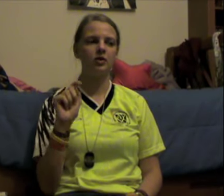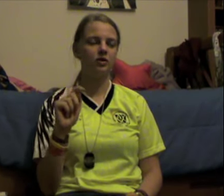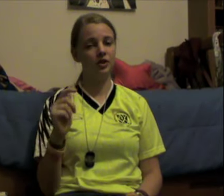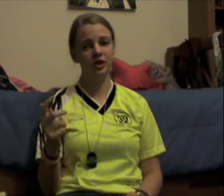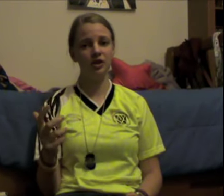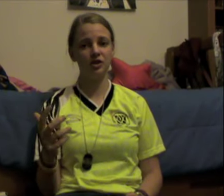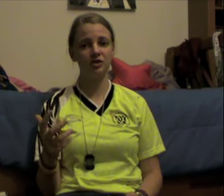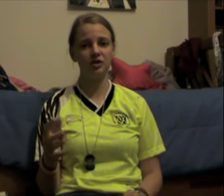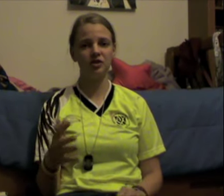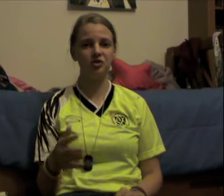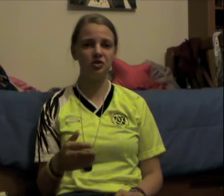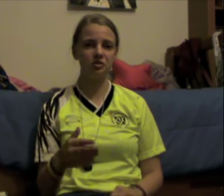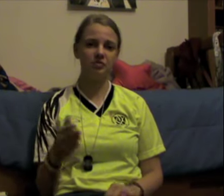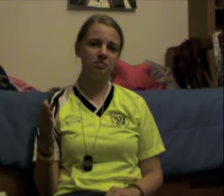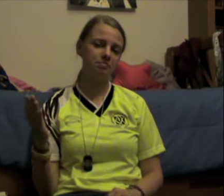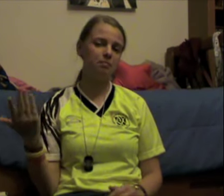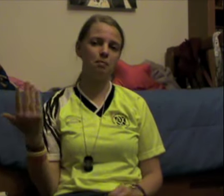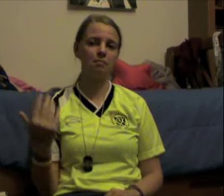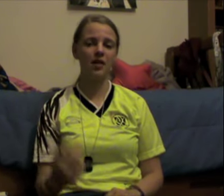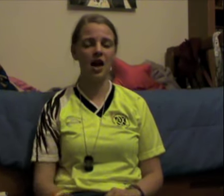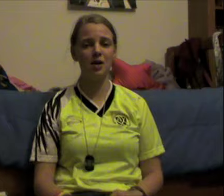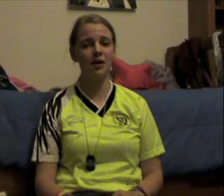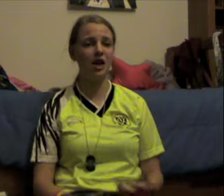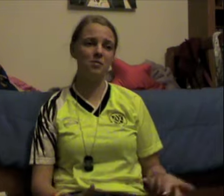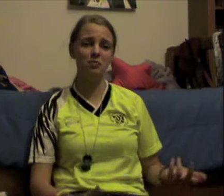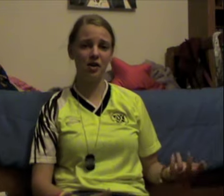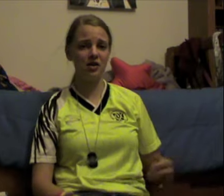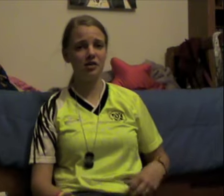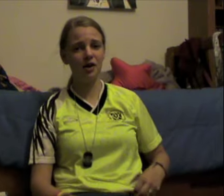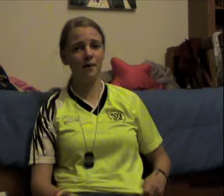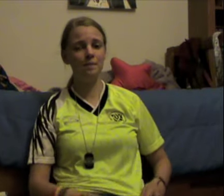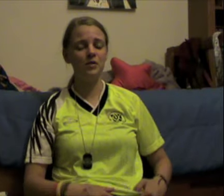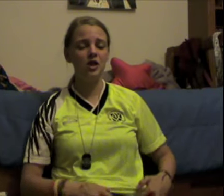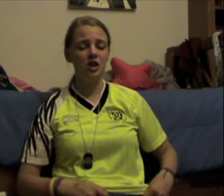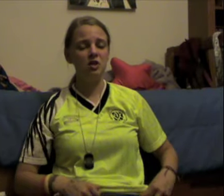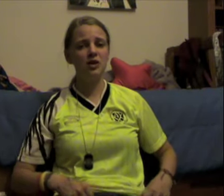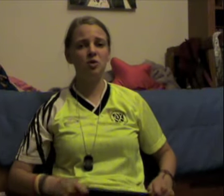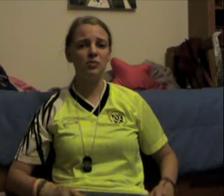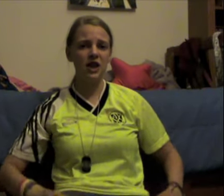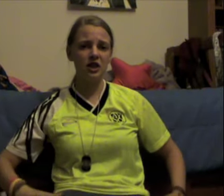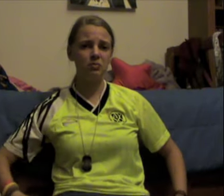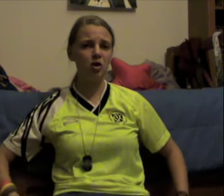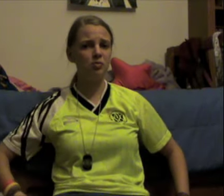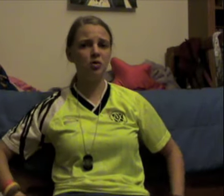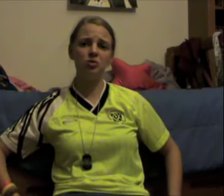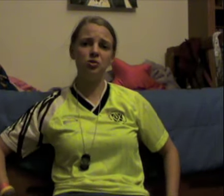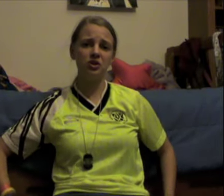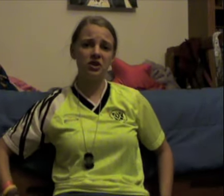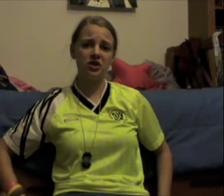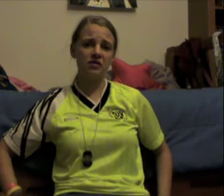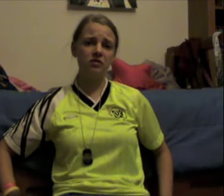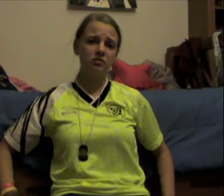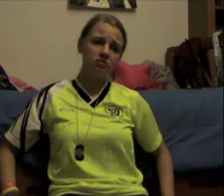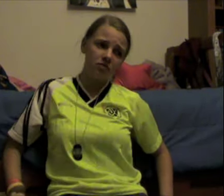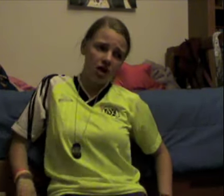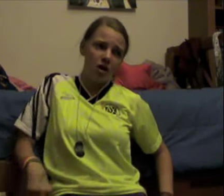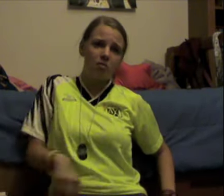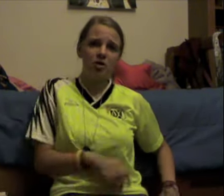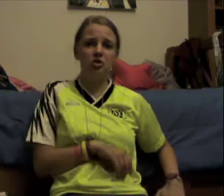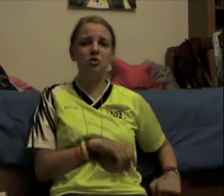In English, that's just, hi, my name is Brett. You may know me as Barbaro267 on YouTube,